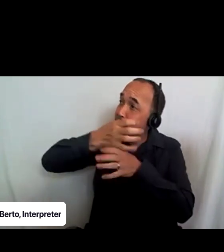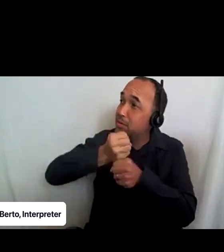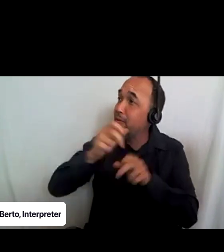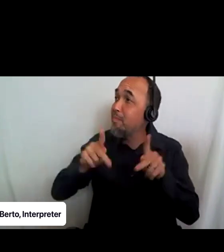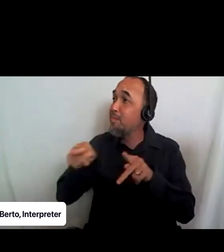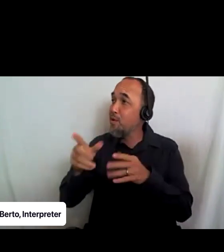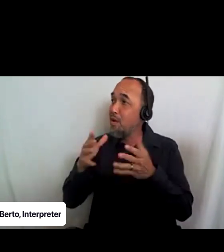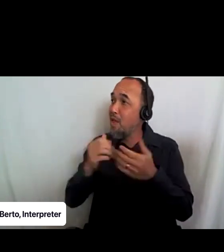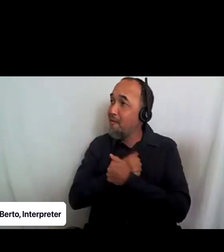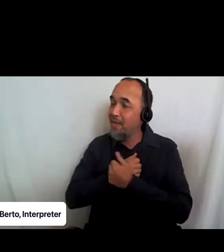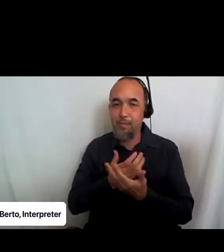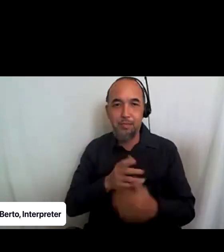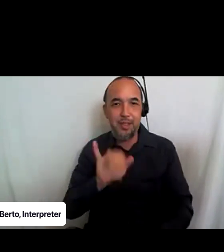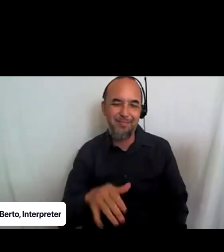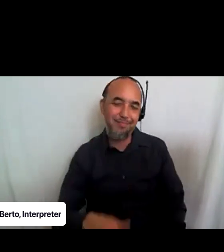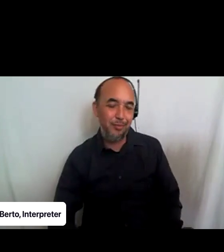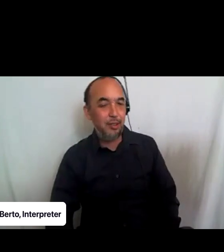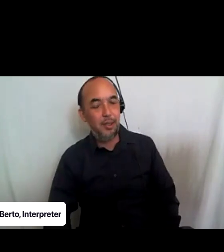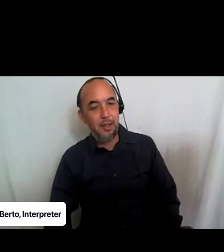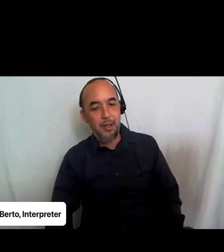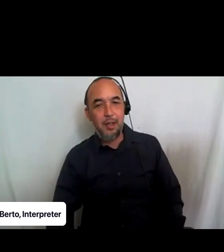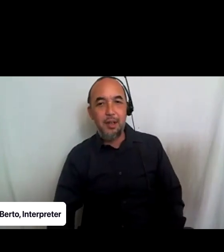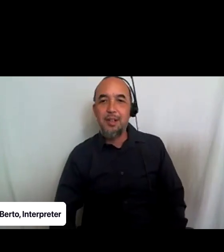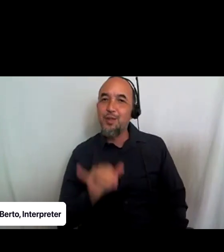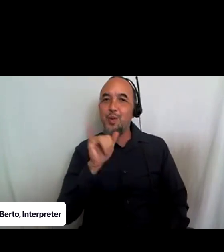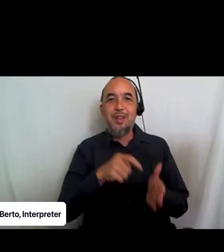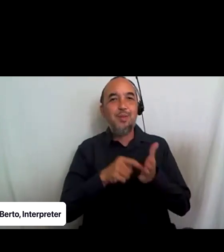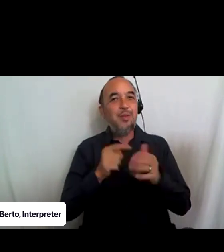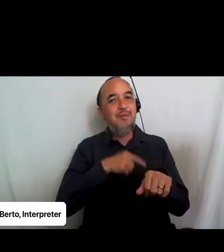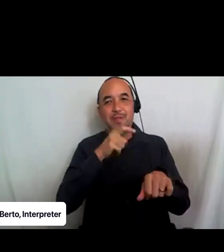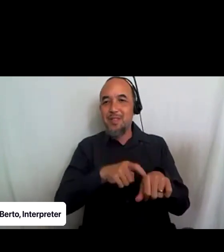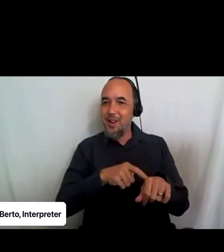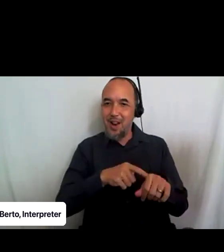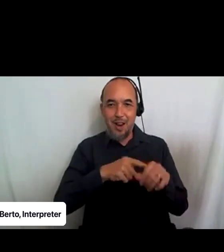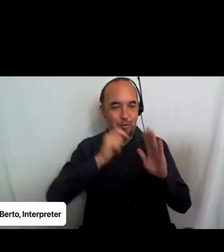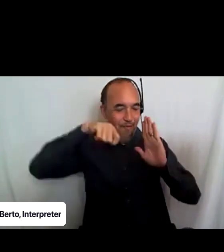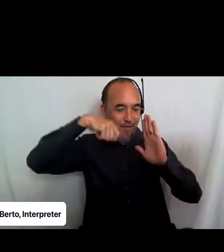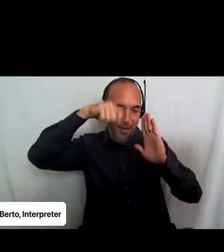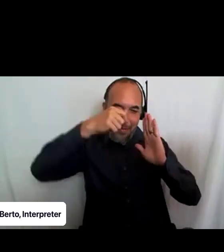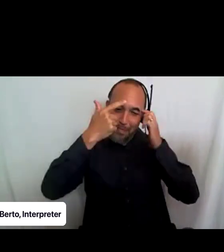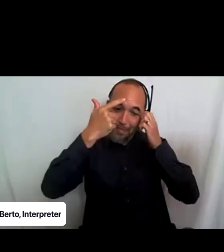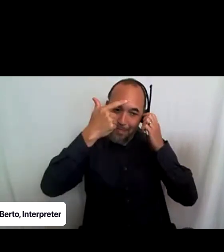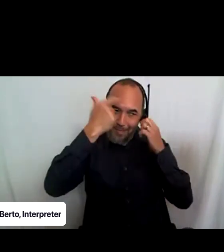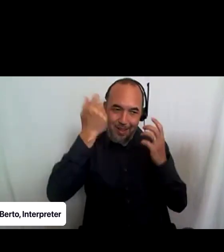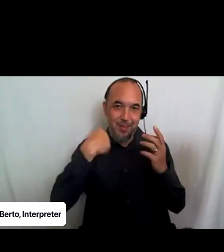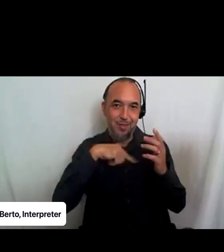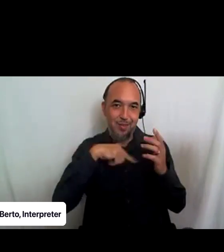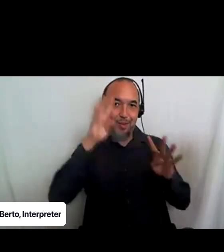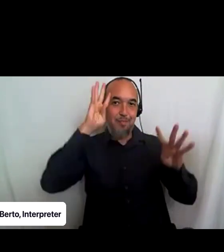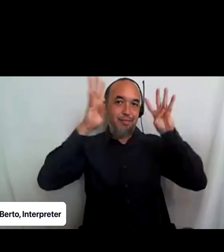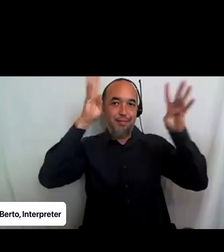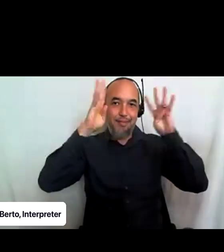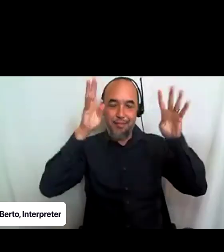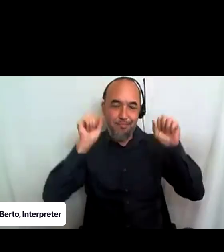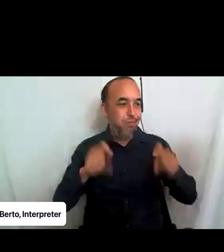ones," that kind of stuff. And so that took the longest to film just because We were improvising so much and just trying to